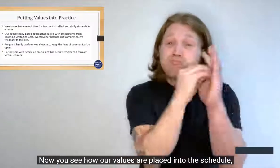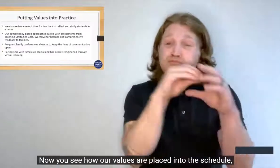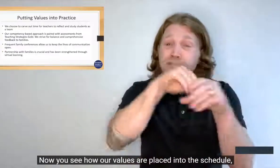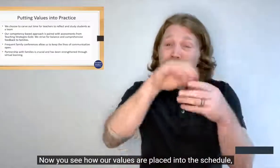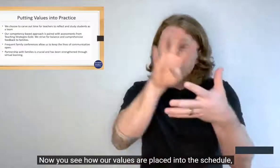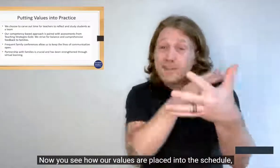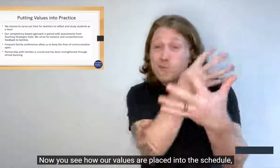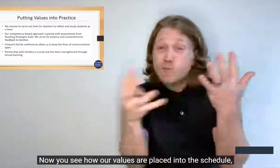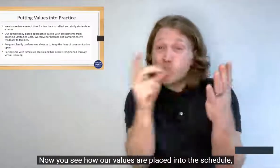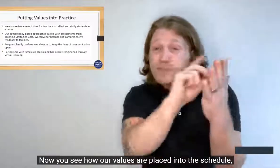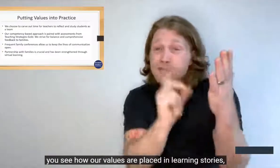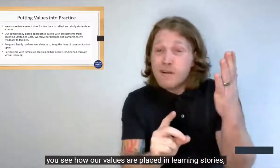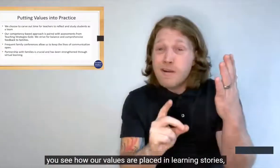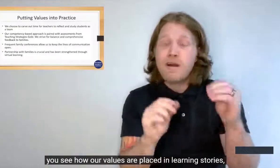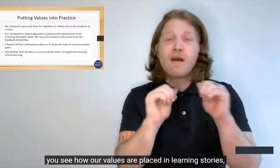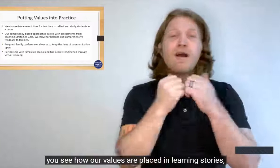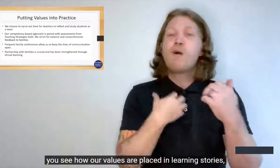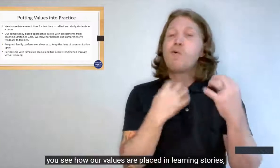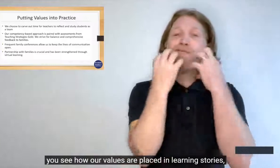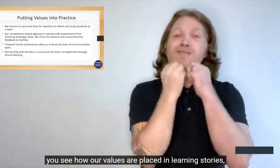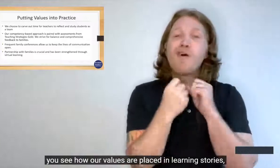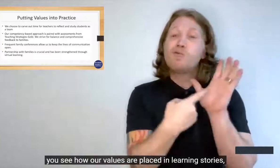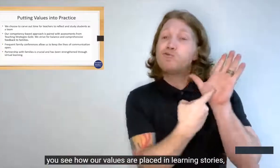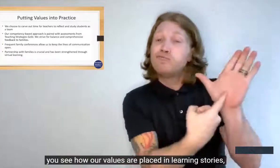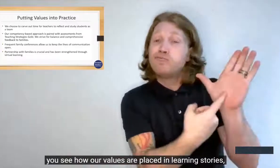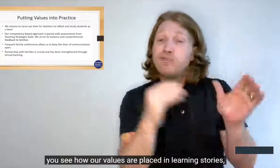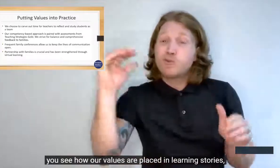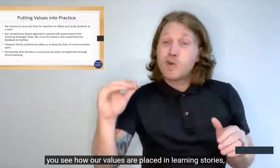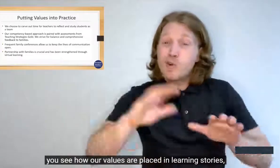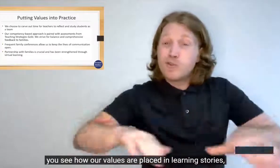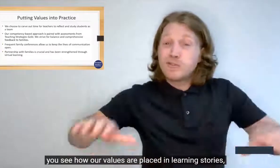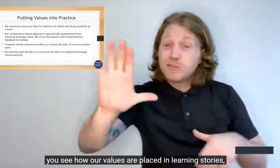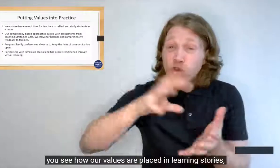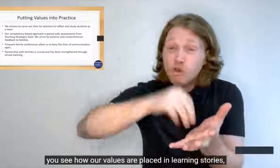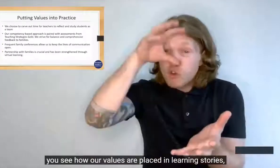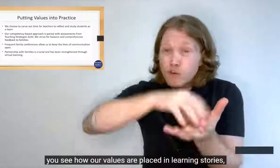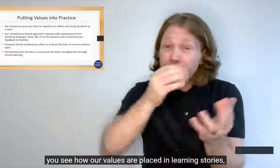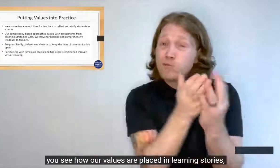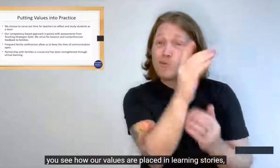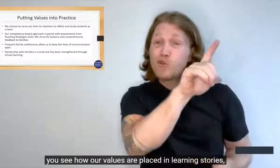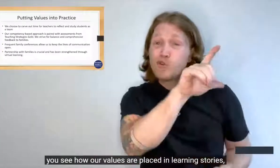placed into the schedule. They're designed that way. You see our values are placed in learning stories.